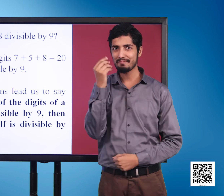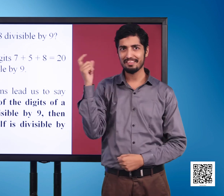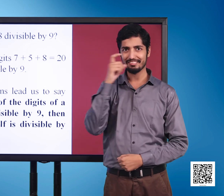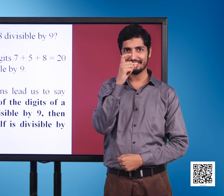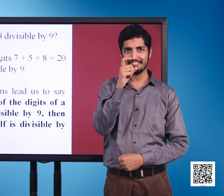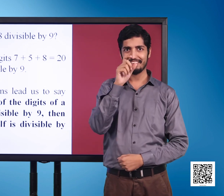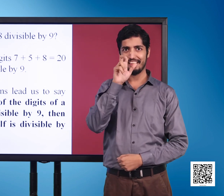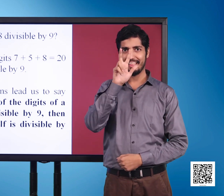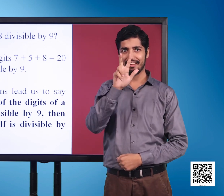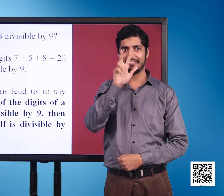758 divisible by 9?